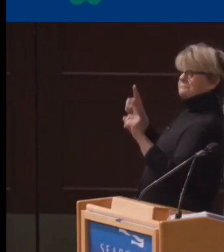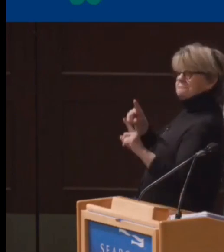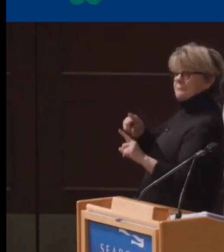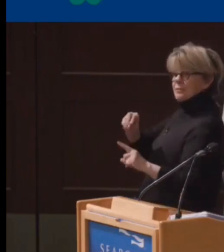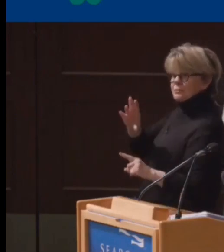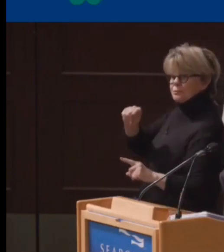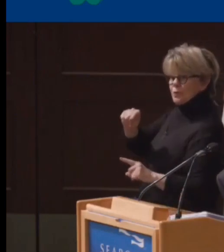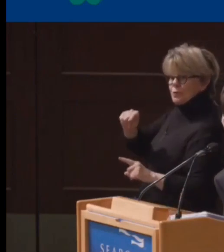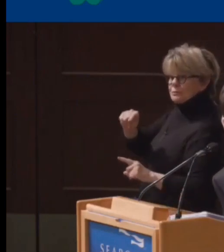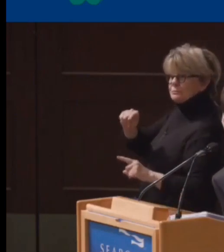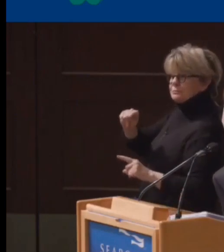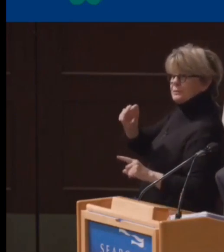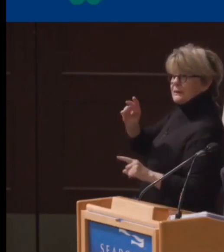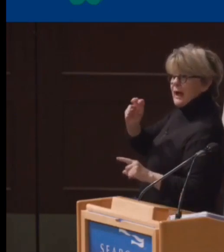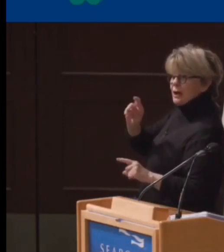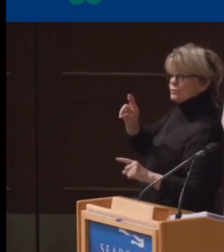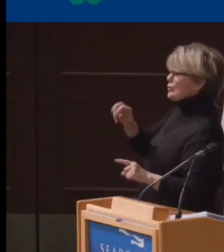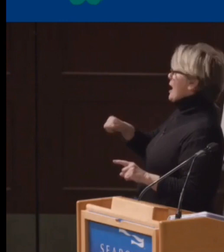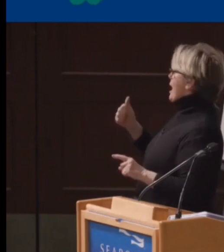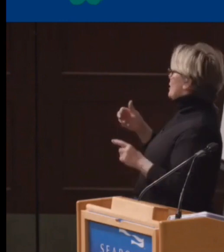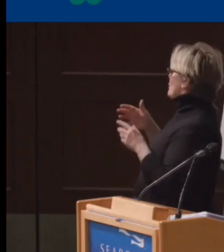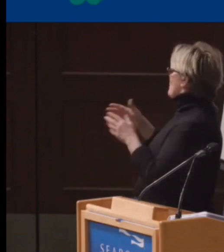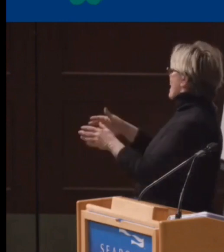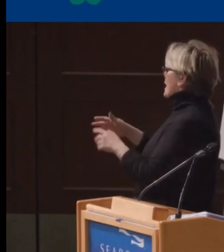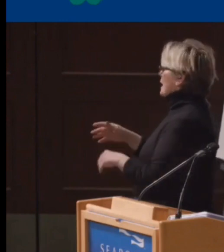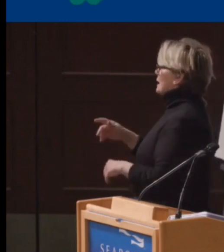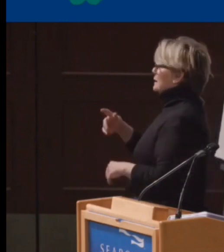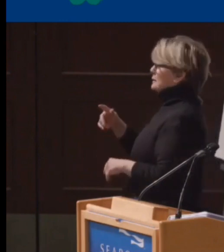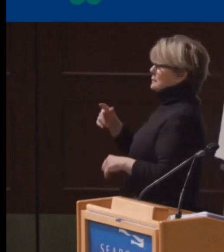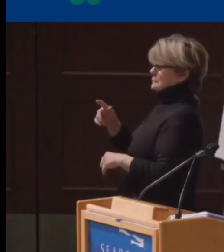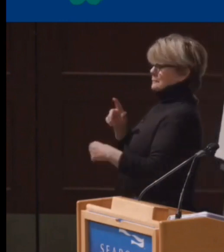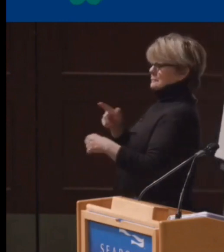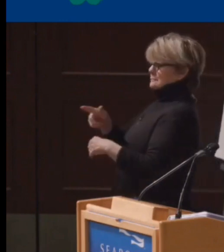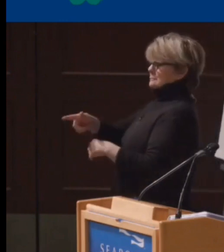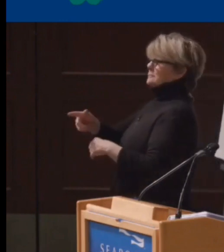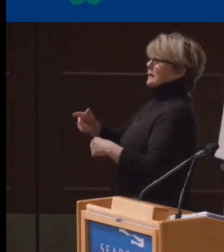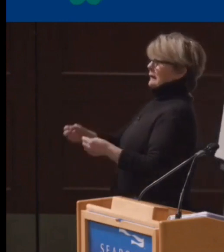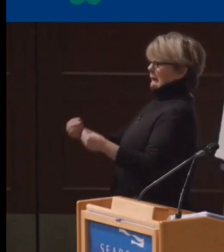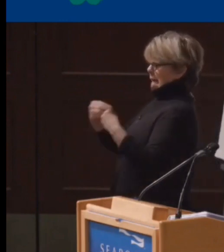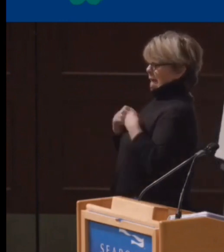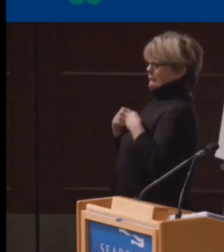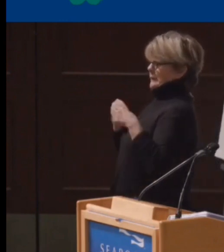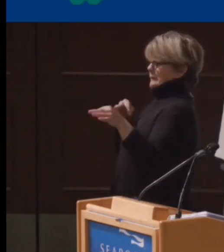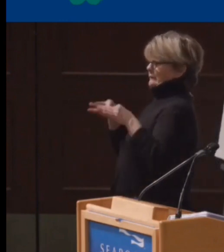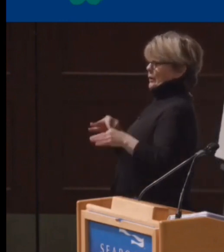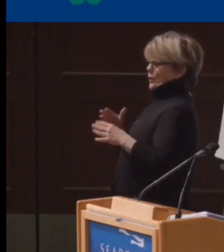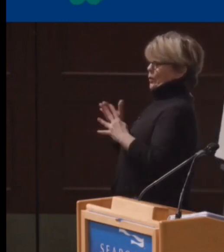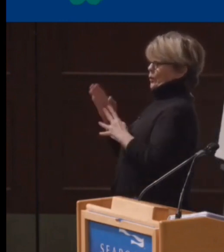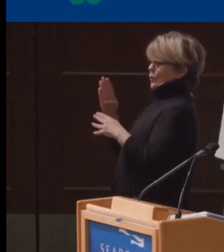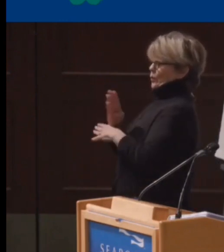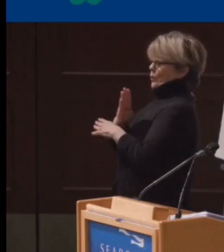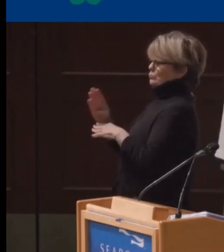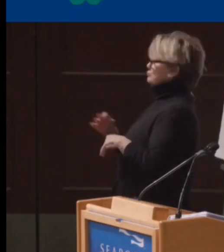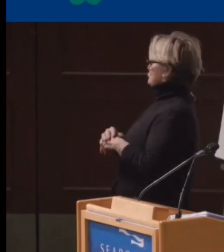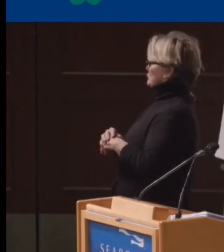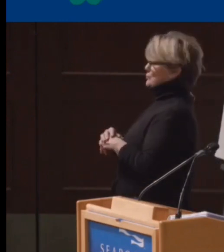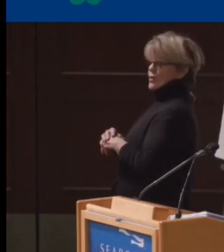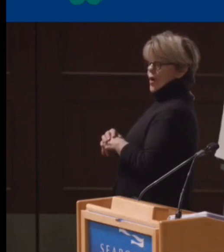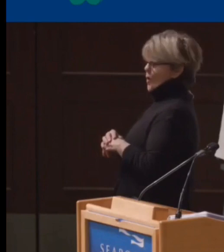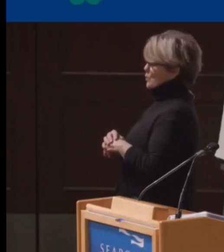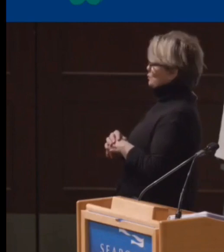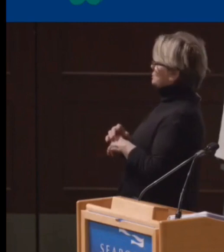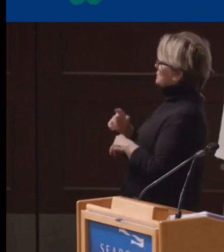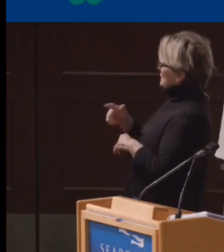sportscaster or in another role, as I refuse to let my challenges define who I am. I'm a budding sports journalist